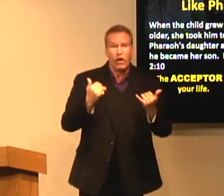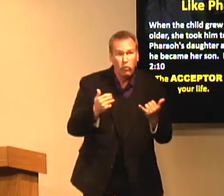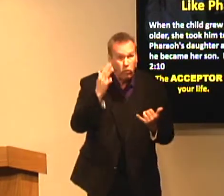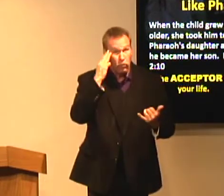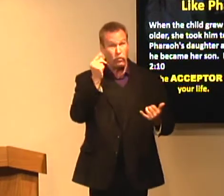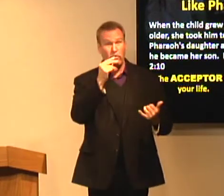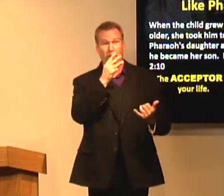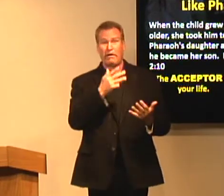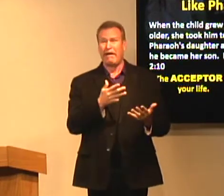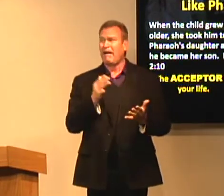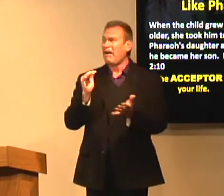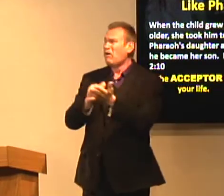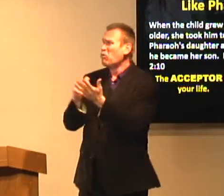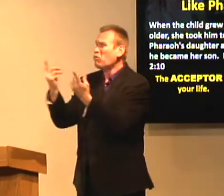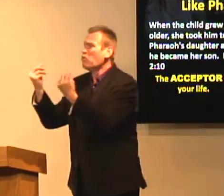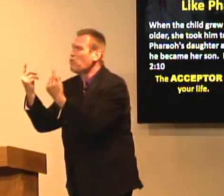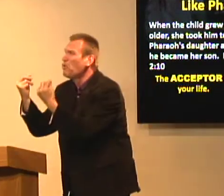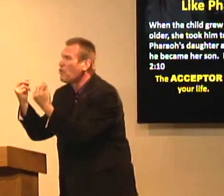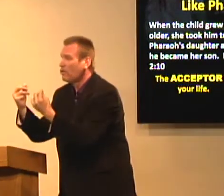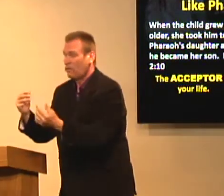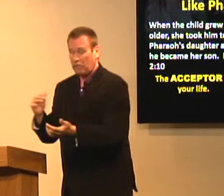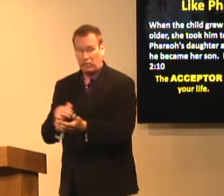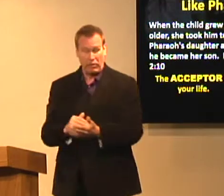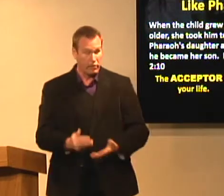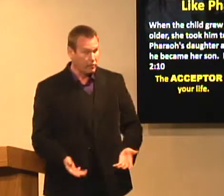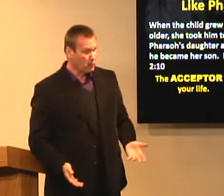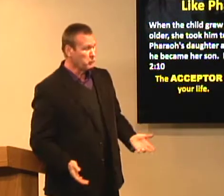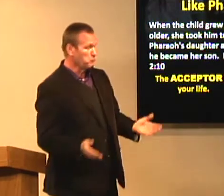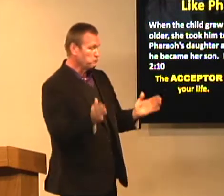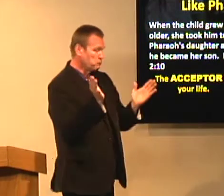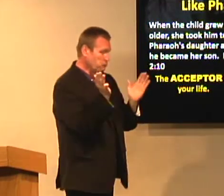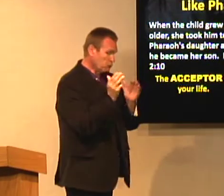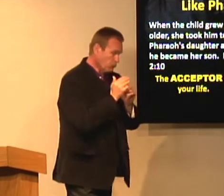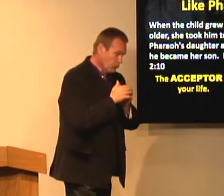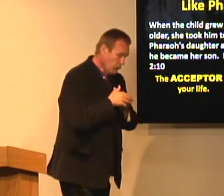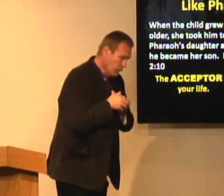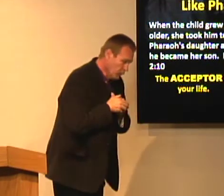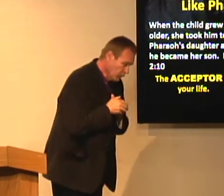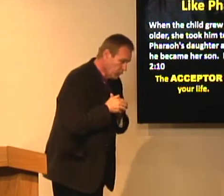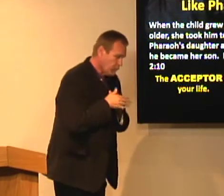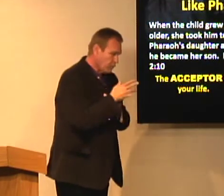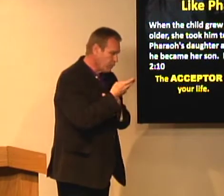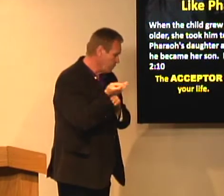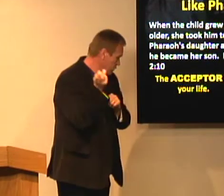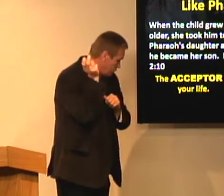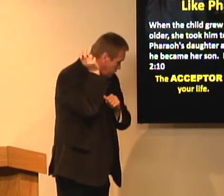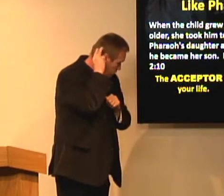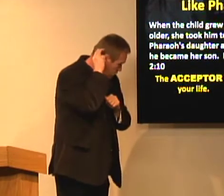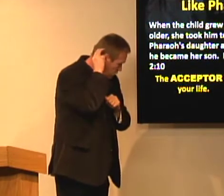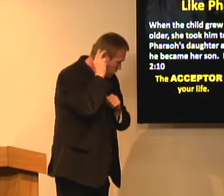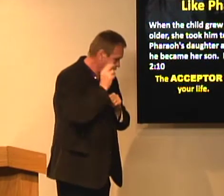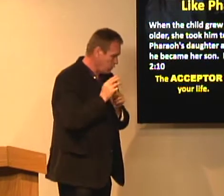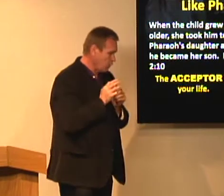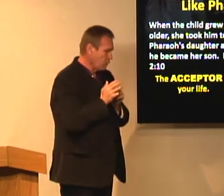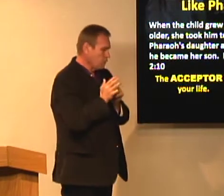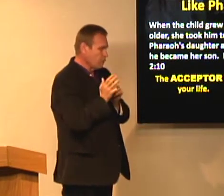deaf. And nowadays they say, what do we do? What do you do? And the doctor says, well, we can do a